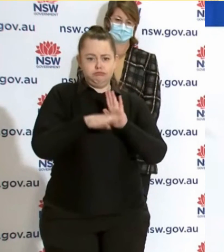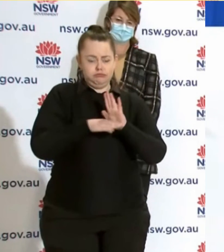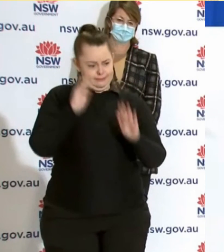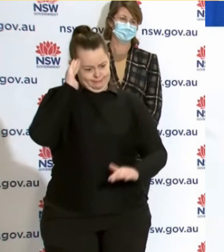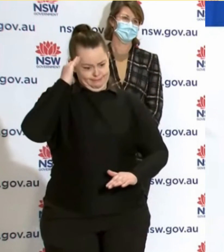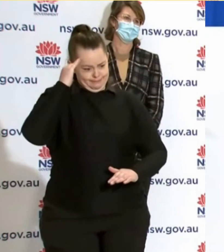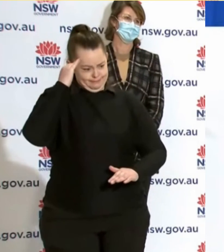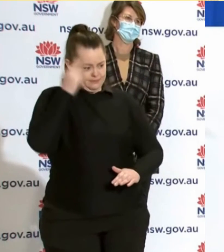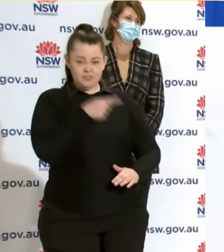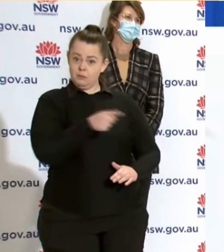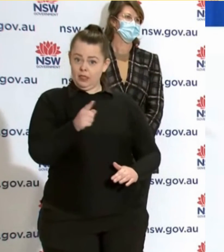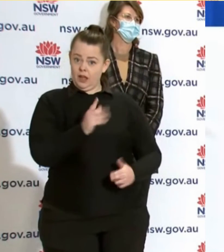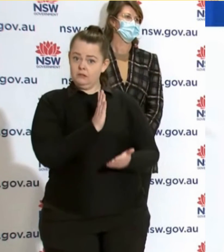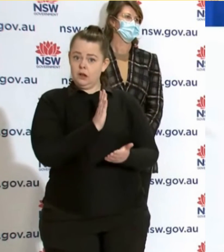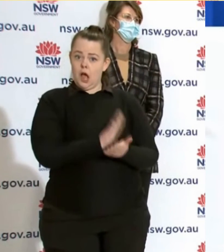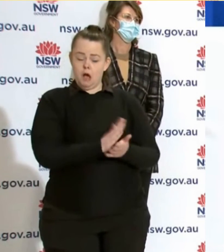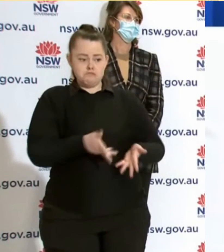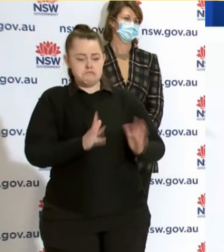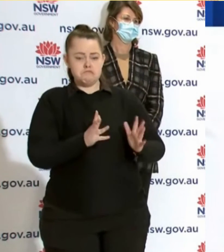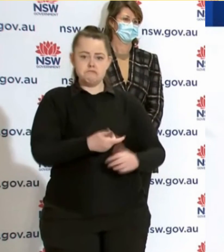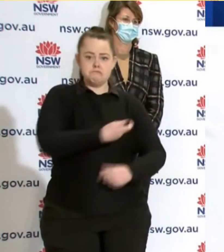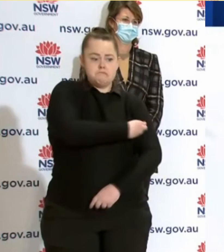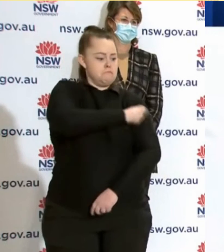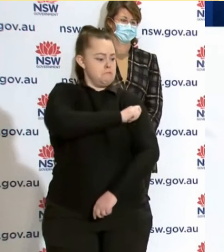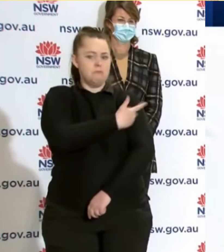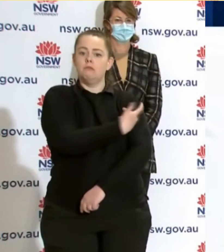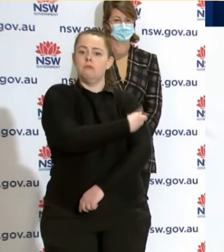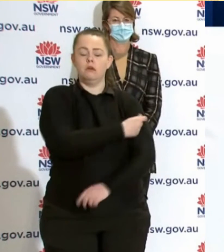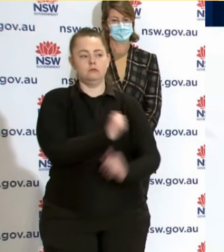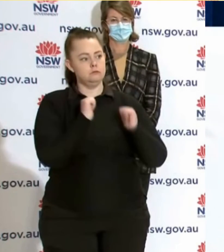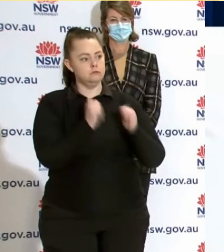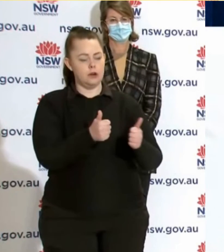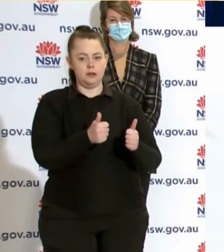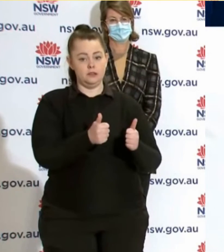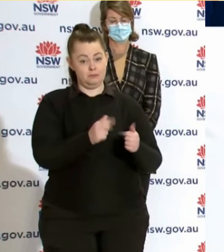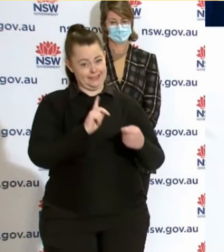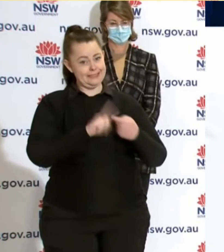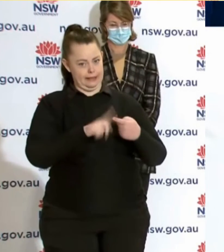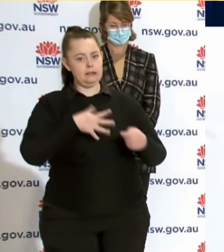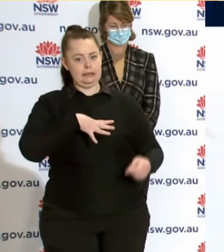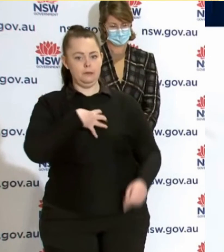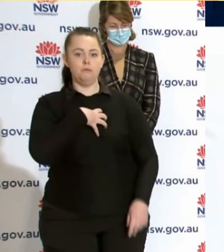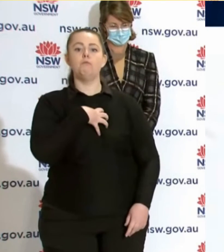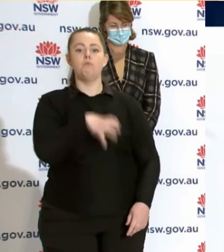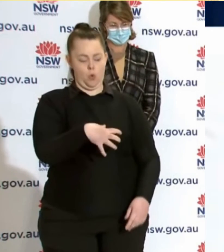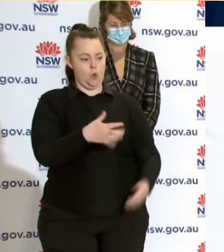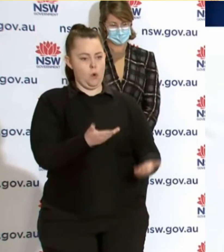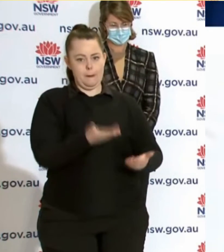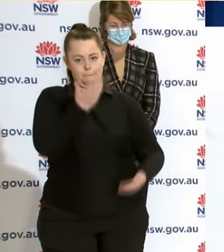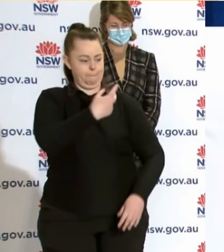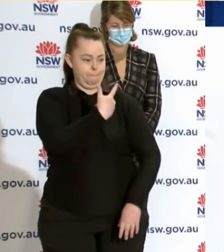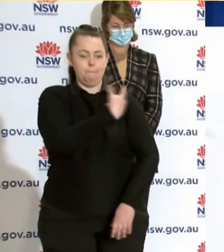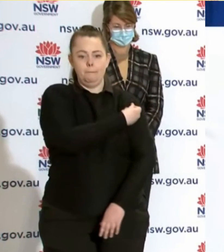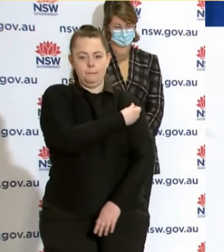have lifted. That we've got to get them even higher, and I would really like to see those LGAs